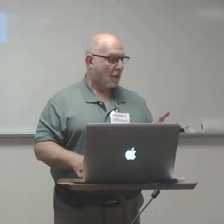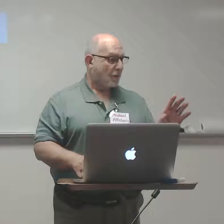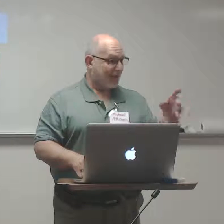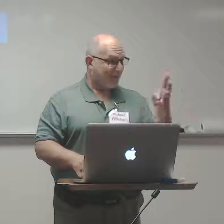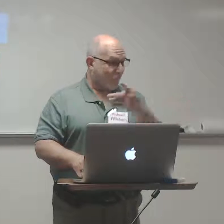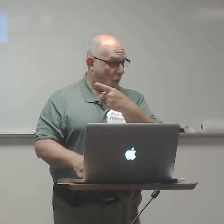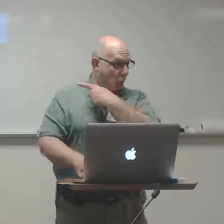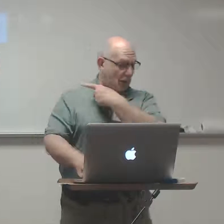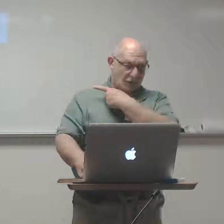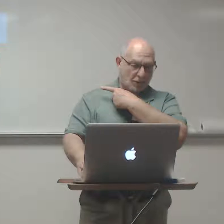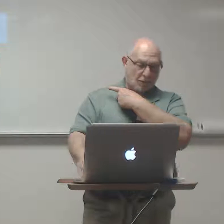That's the fourth one.